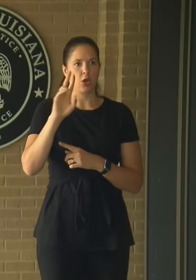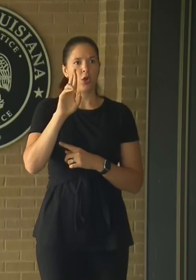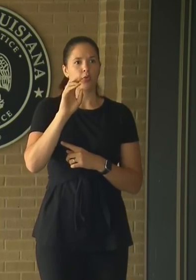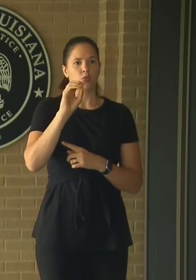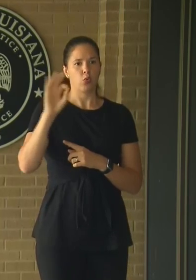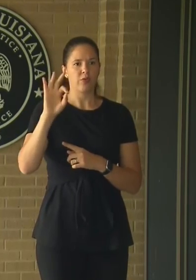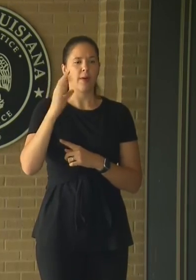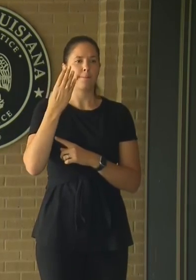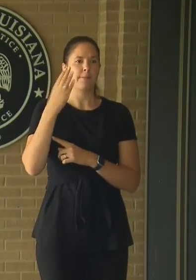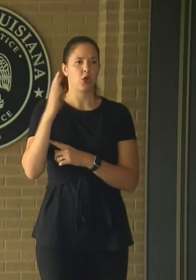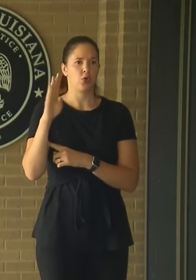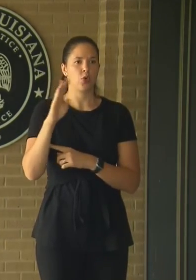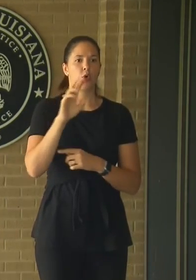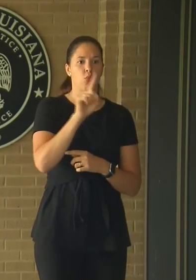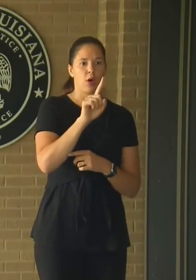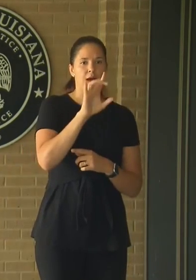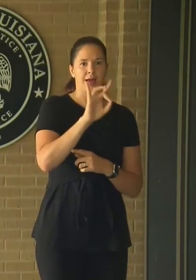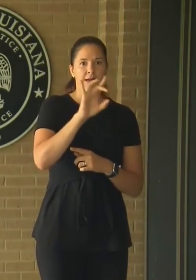1-888-ROOF-BLUE. That's